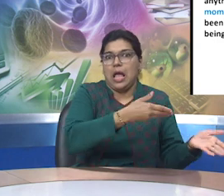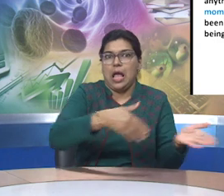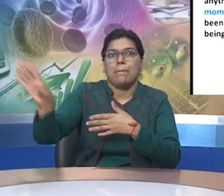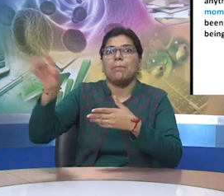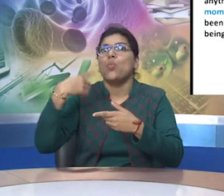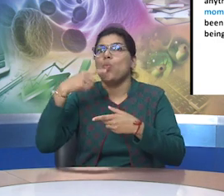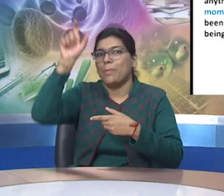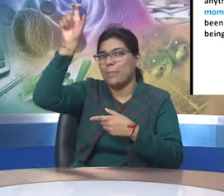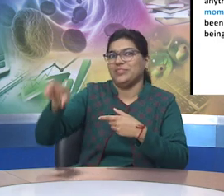properly